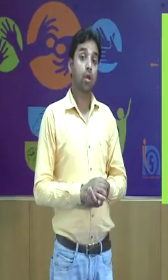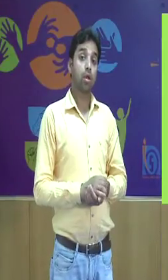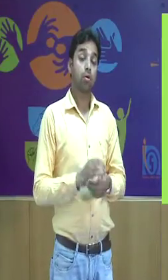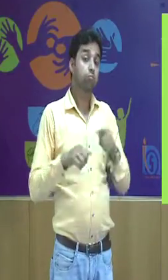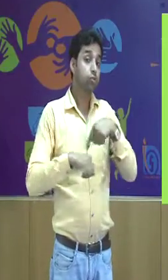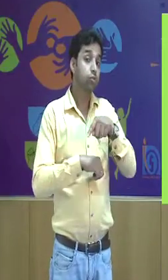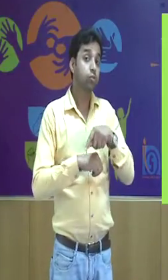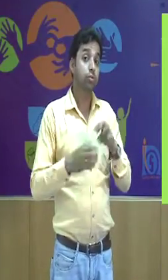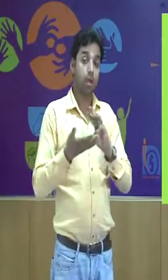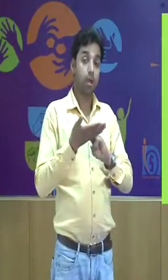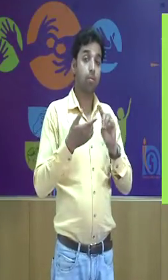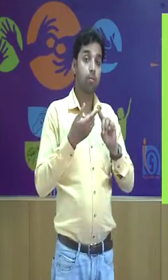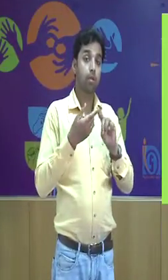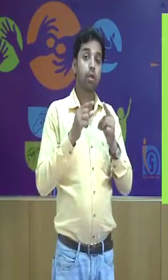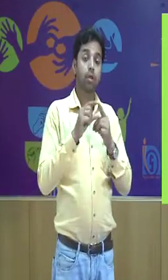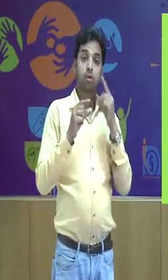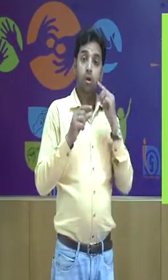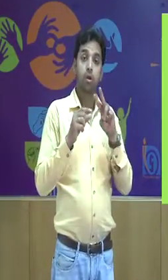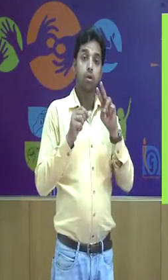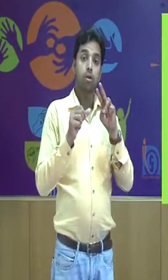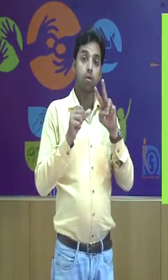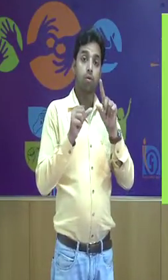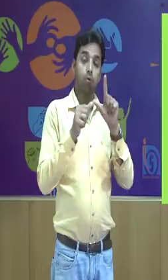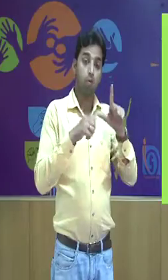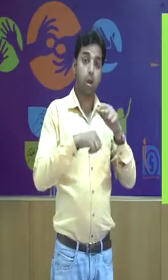During the medieval period, the condition of women